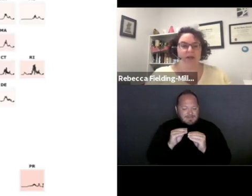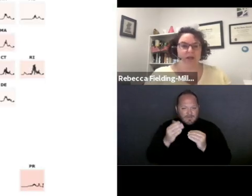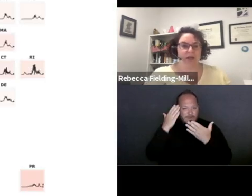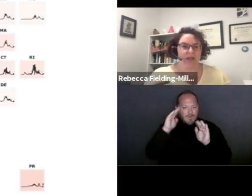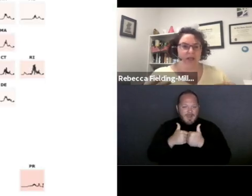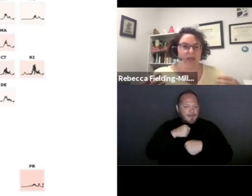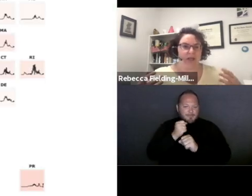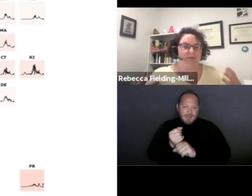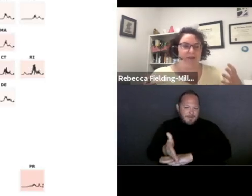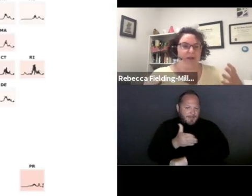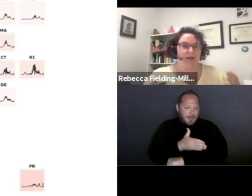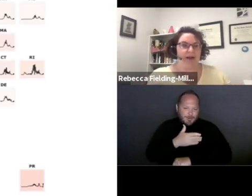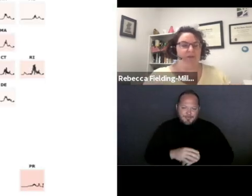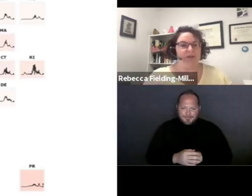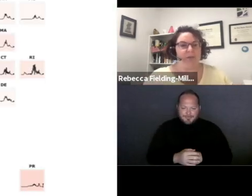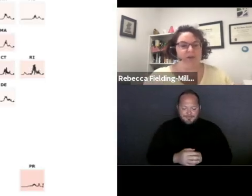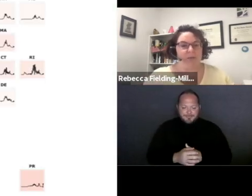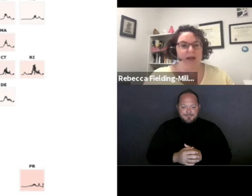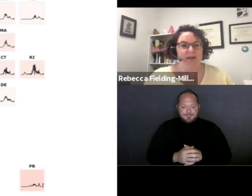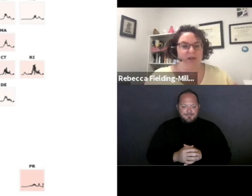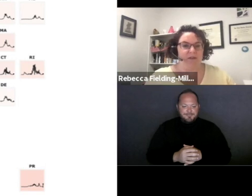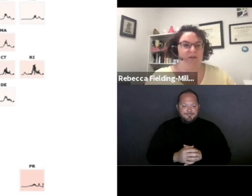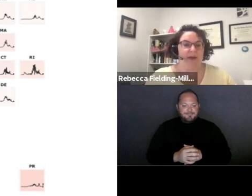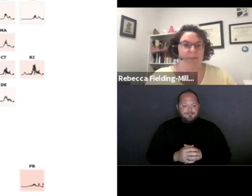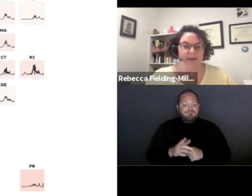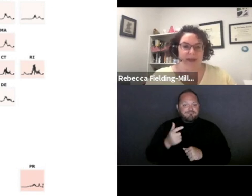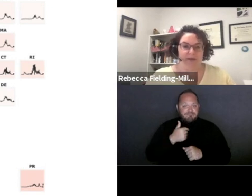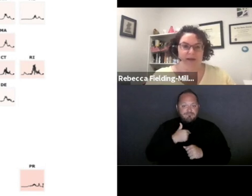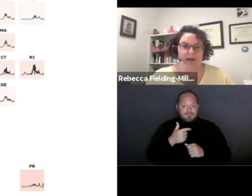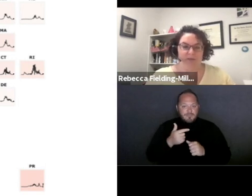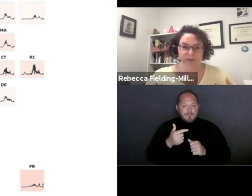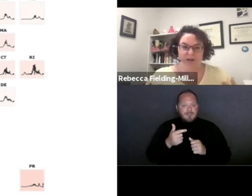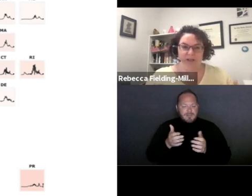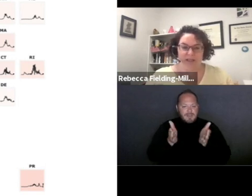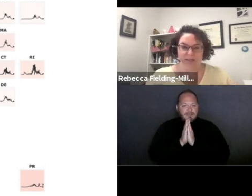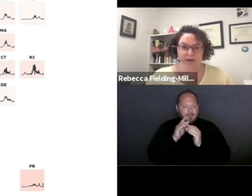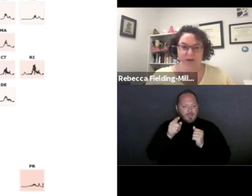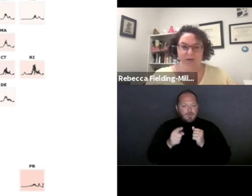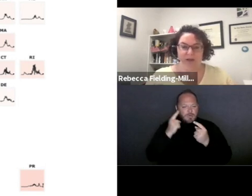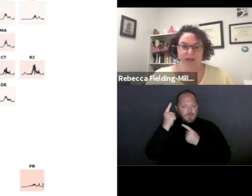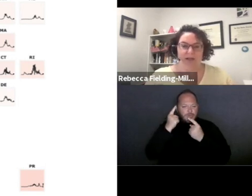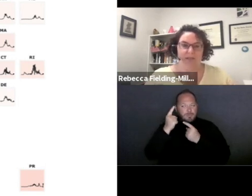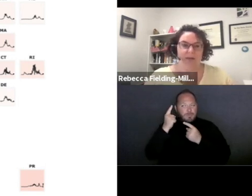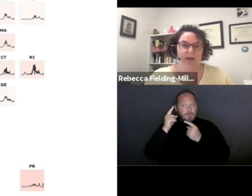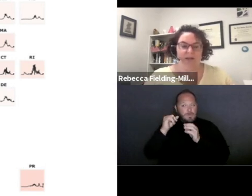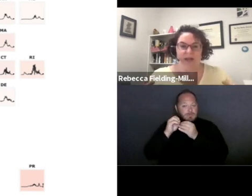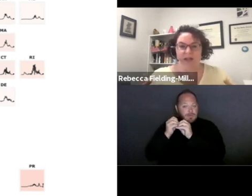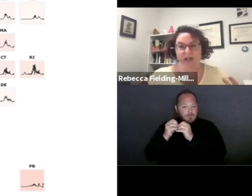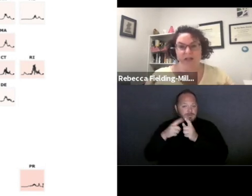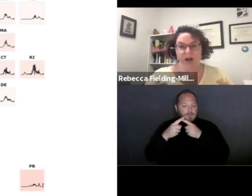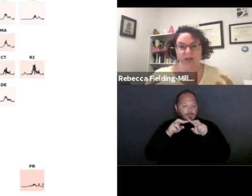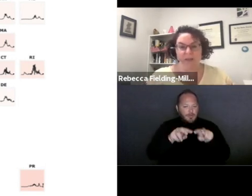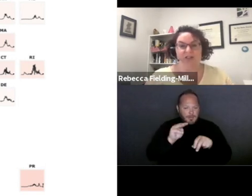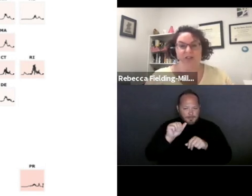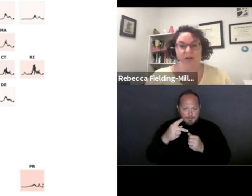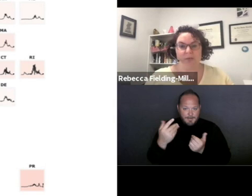So I invite you to kind of have those numbers in mind and look at this map again. And if we start thinking about COVID in many ways as